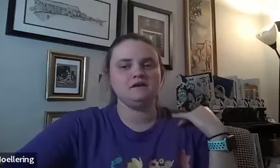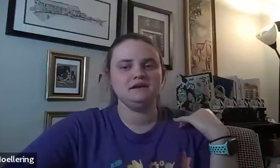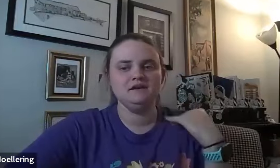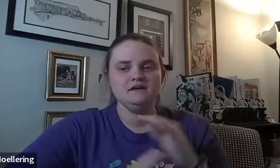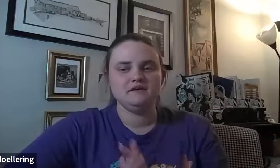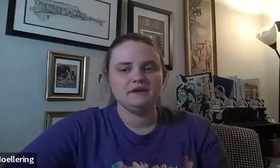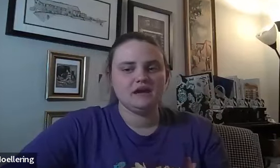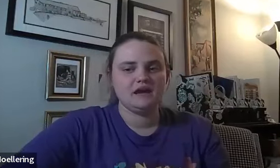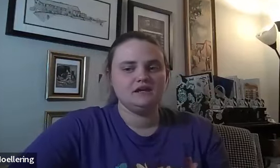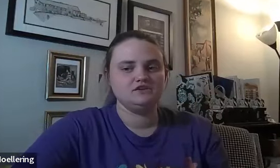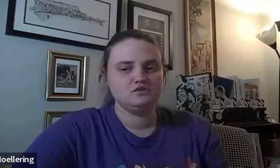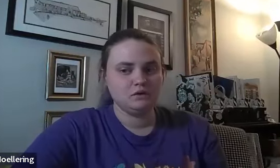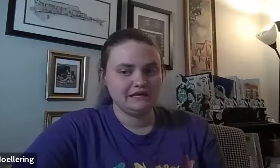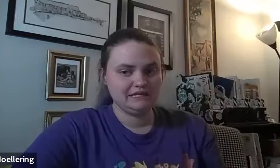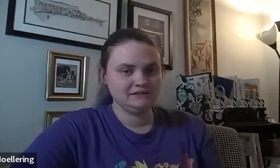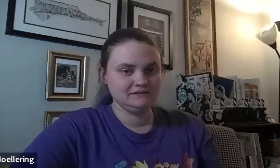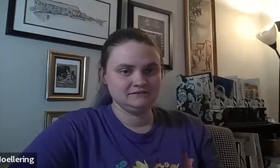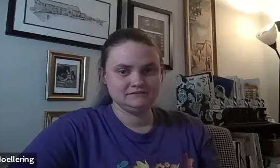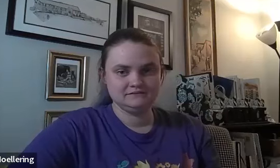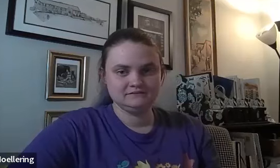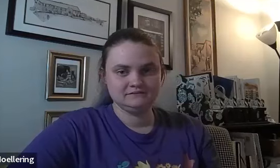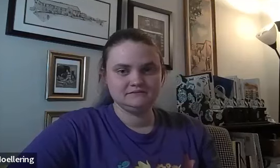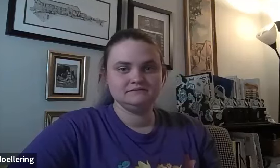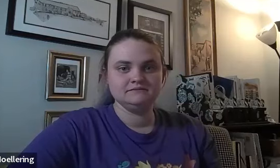right. Then we had 20.